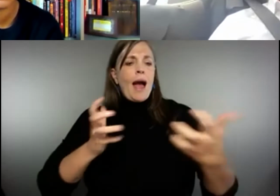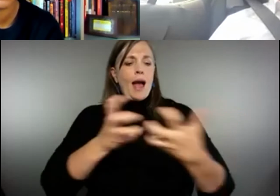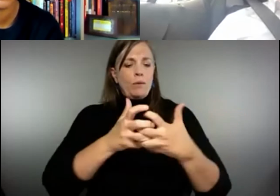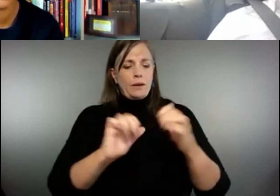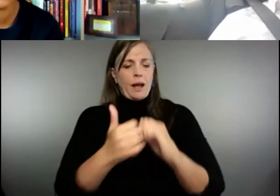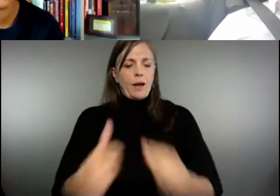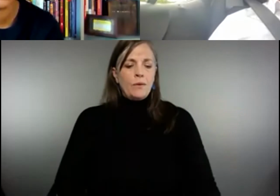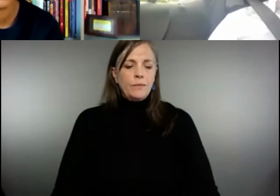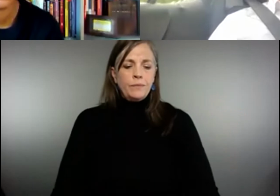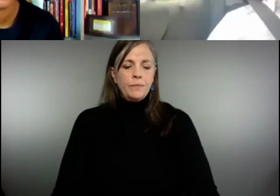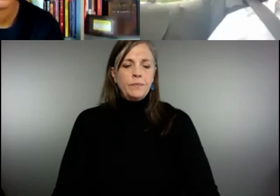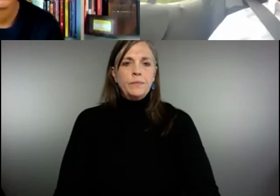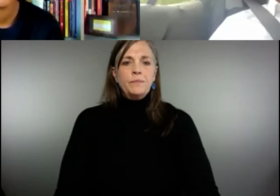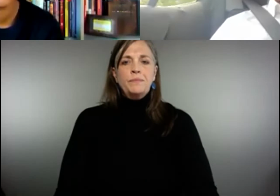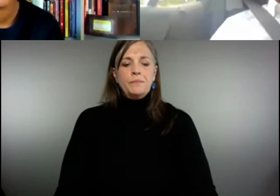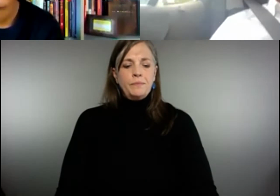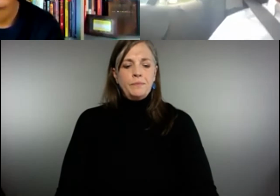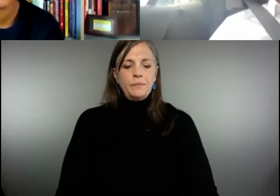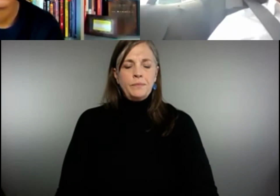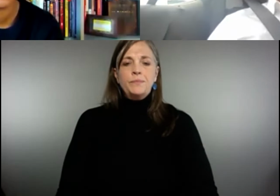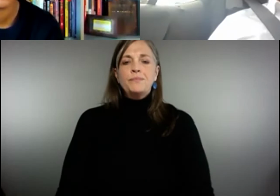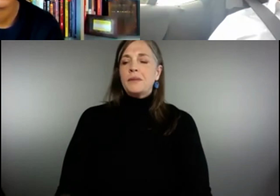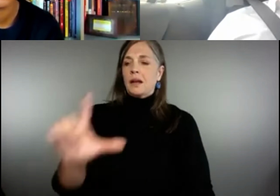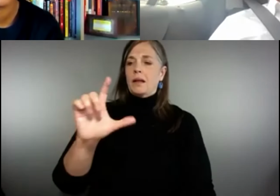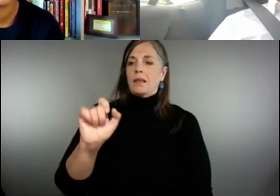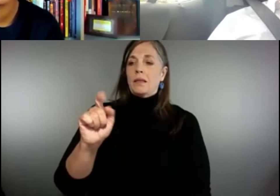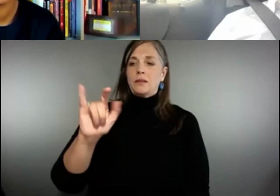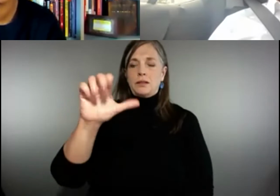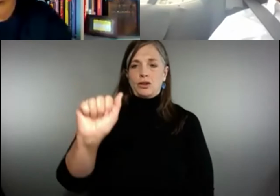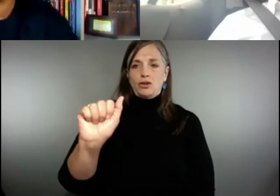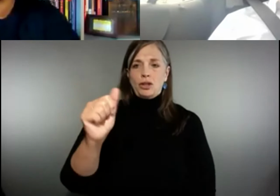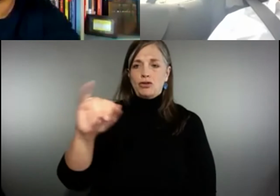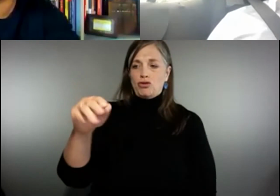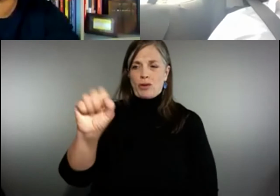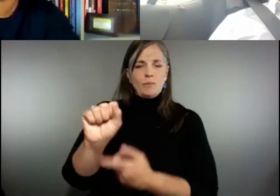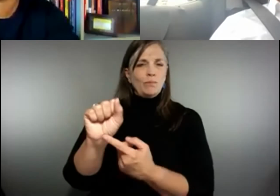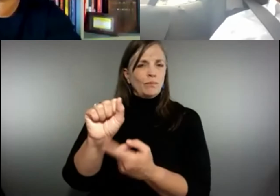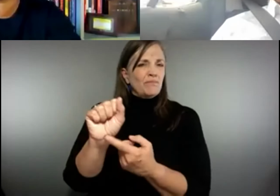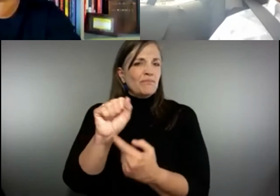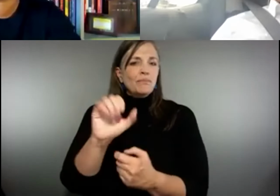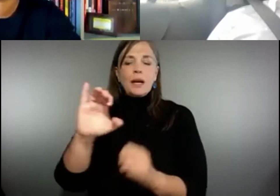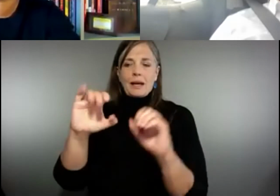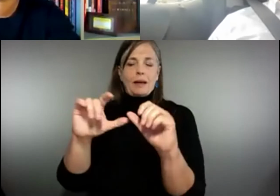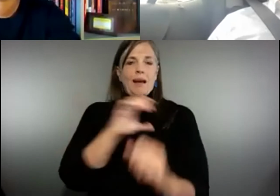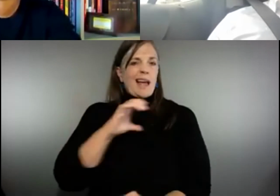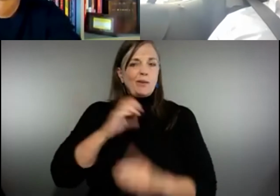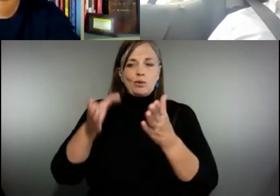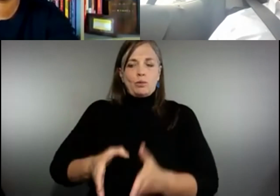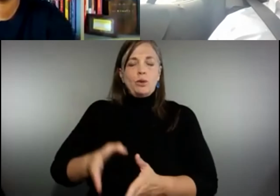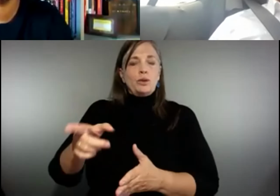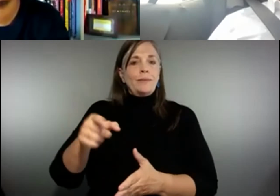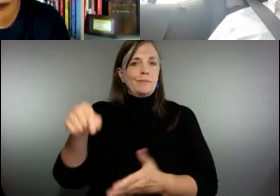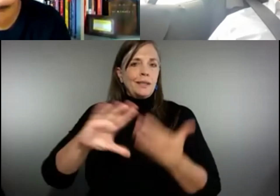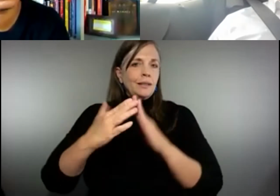government when leticia james as the council person did analysis of fair pay and pay equity for women she